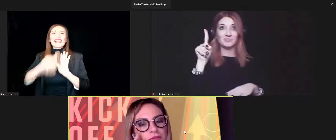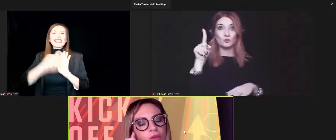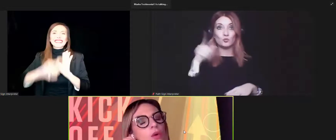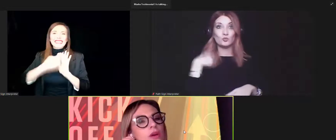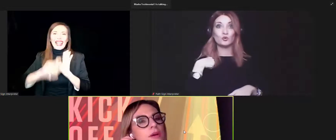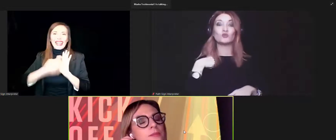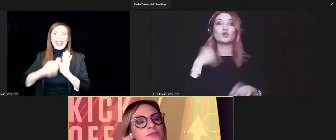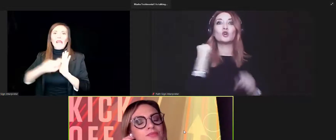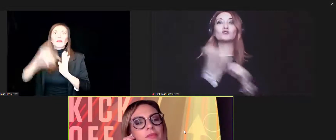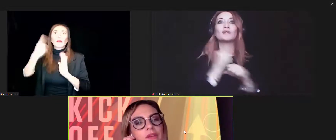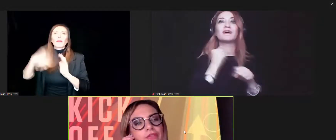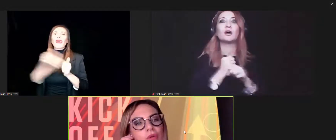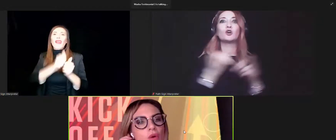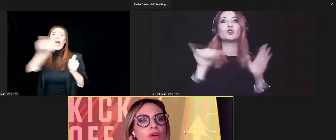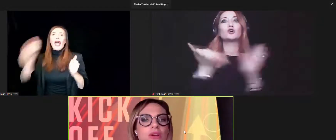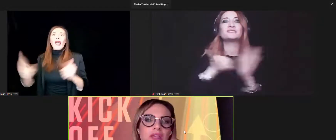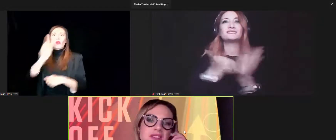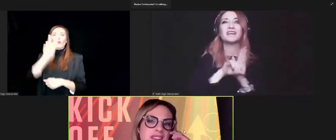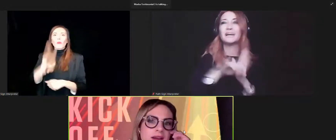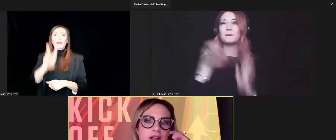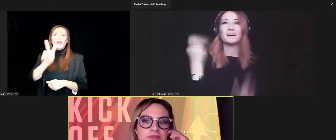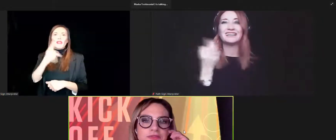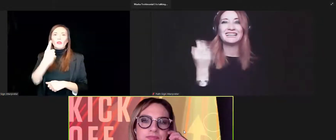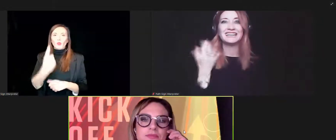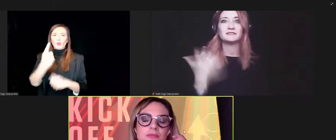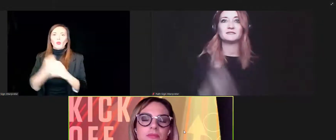networks for 4.5 years.